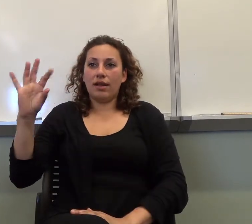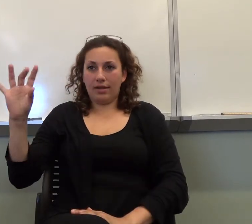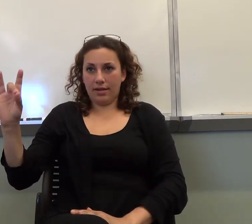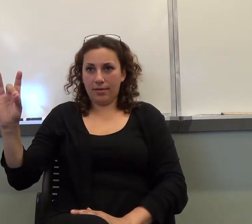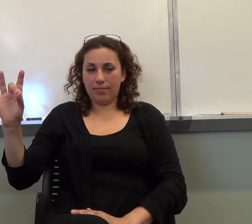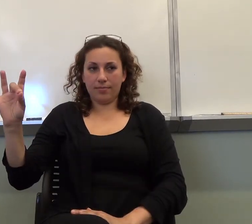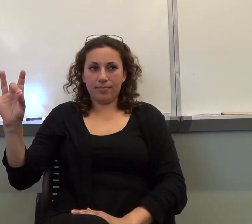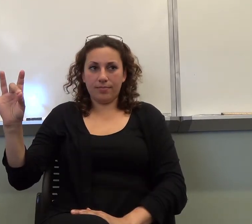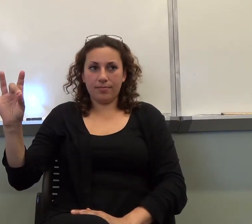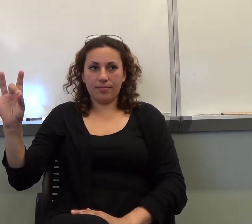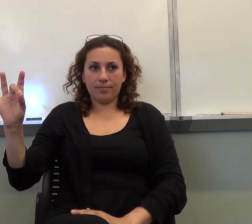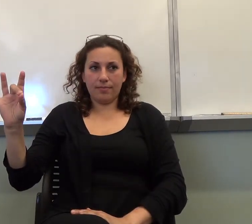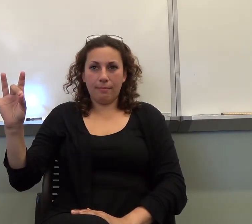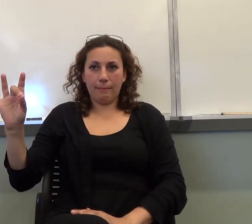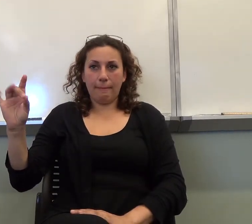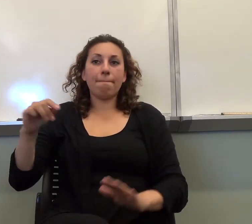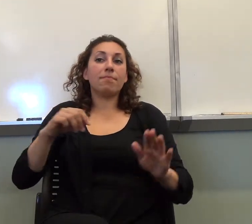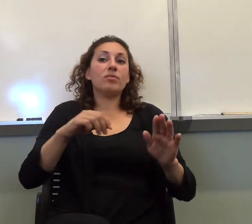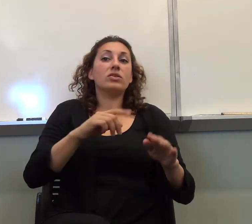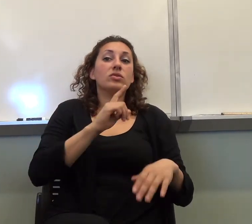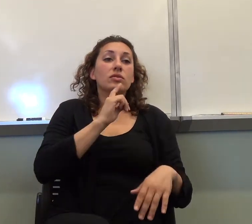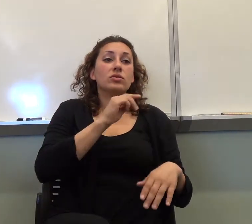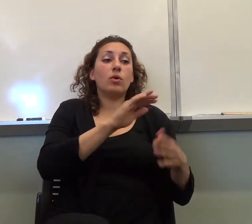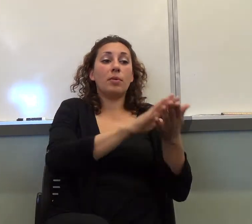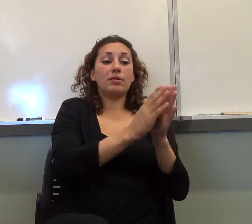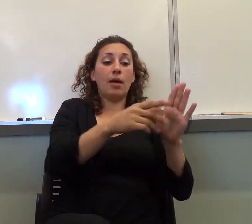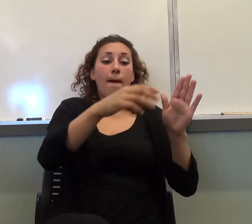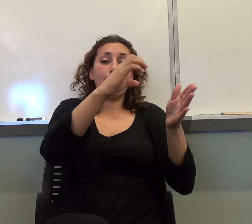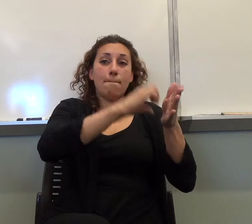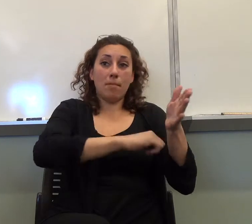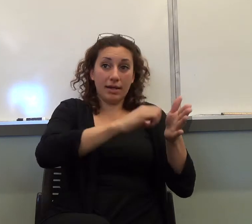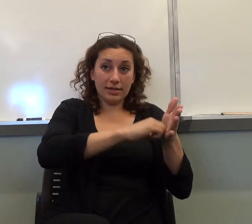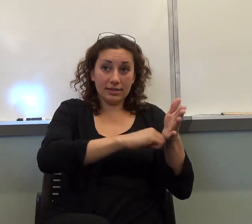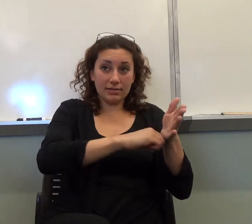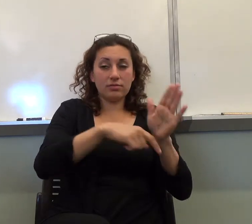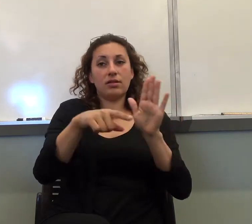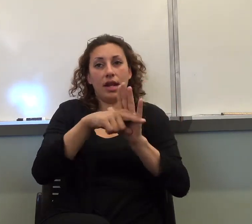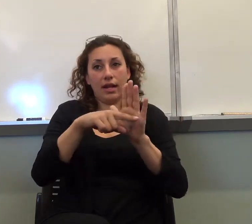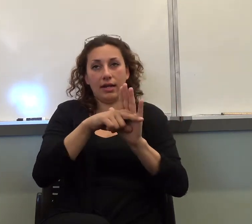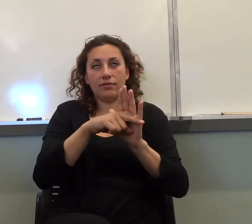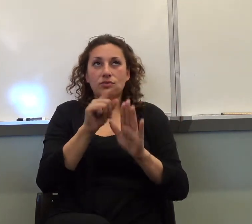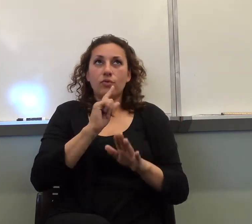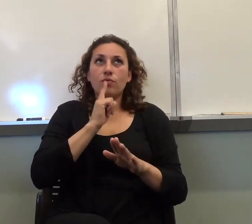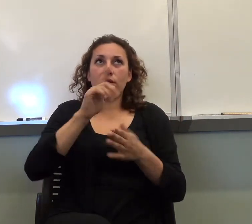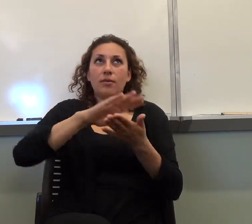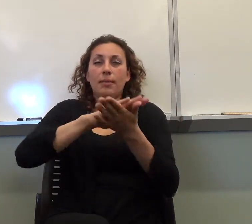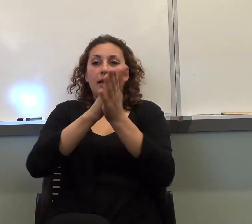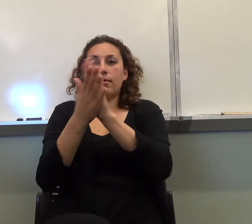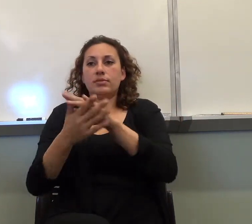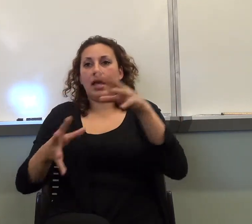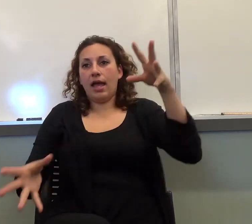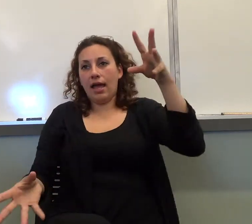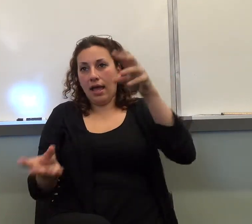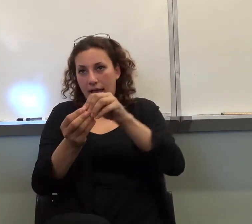And again, it becomes minus a minus, so it becomes plus a plus. You end up adding these two numbers together.